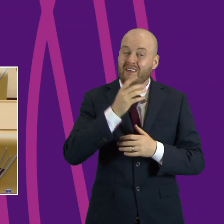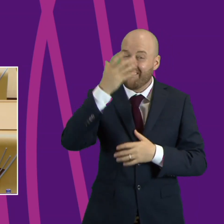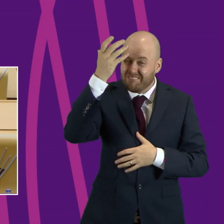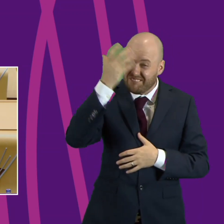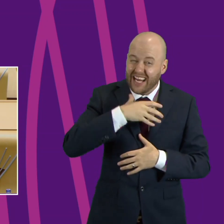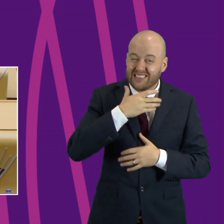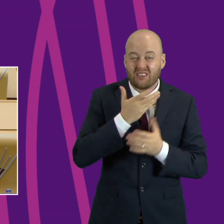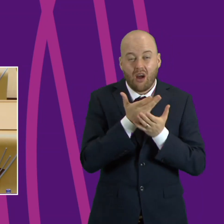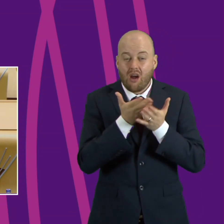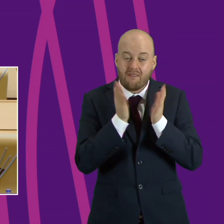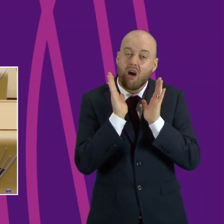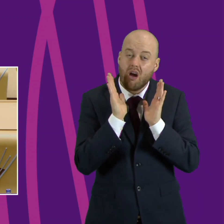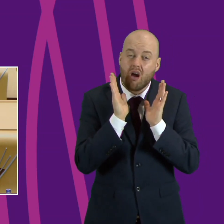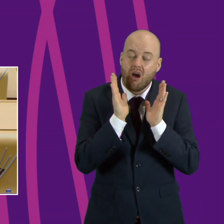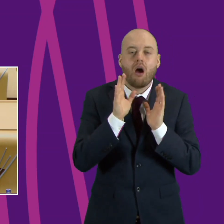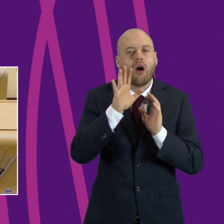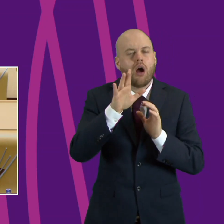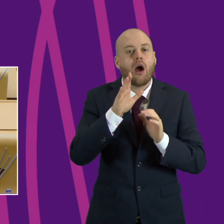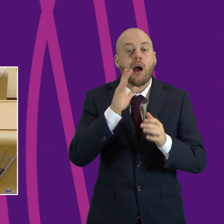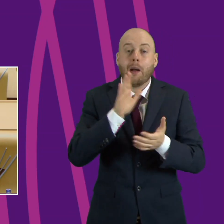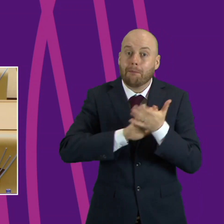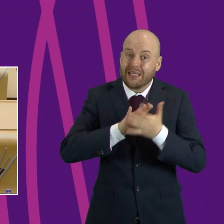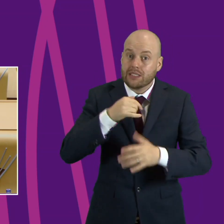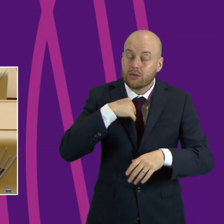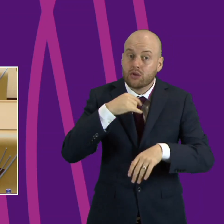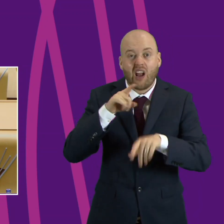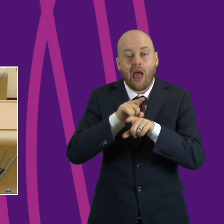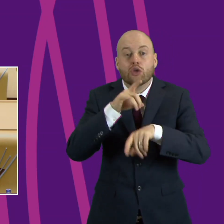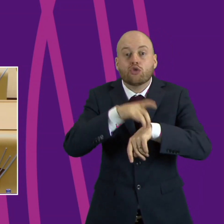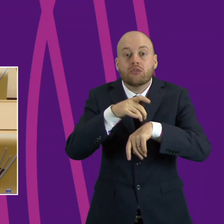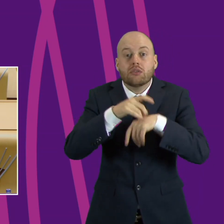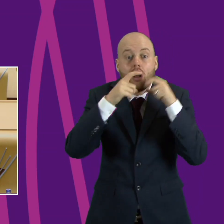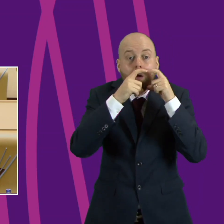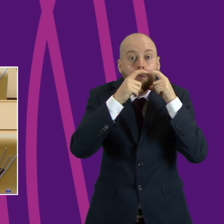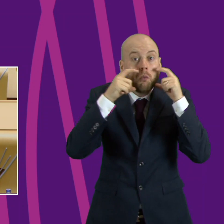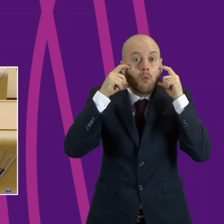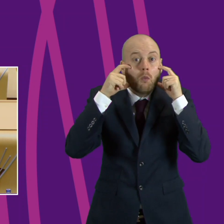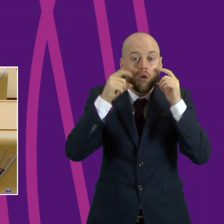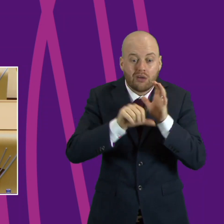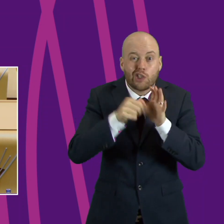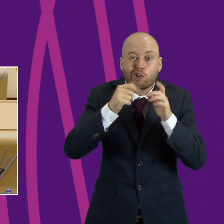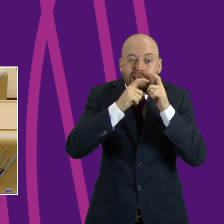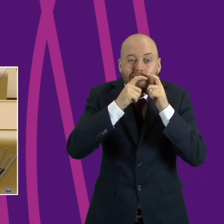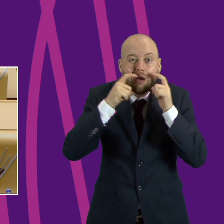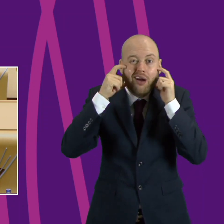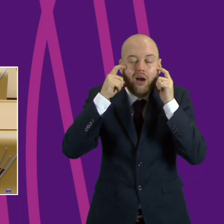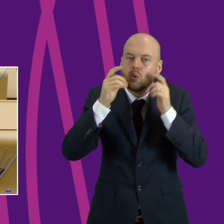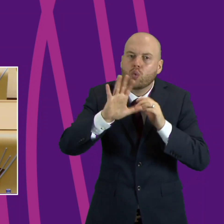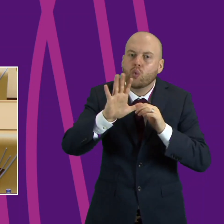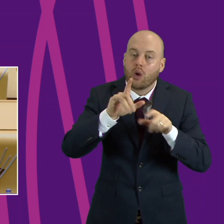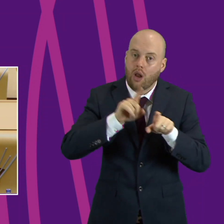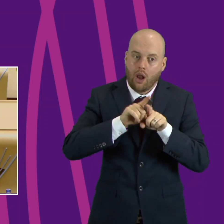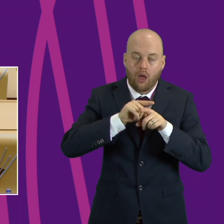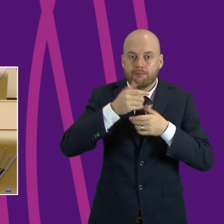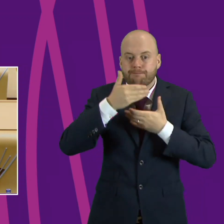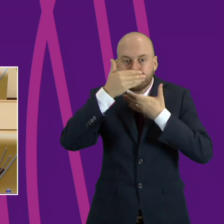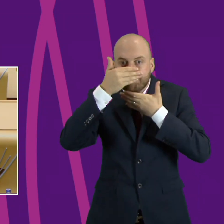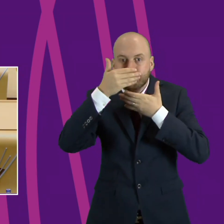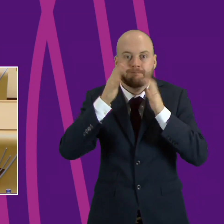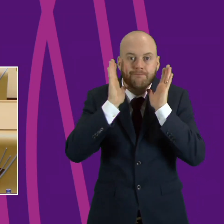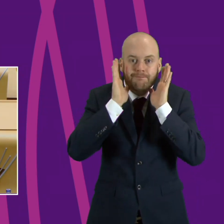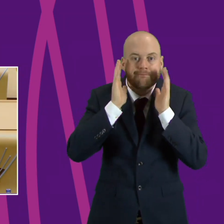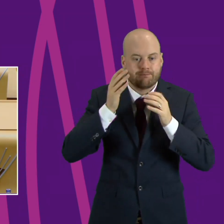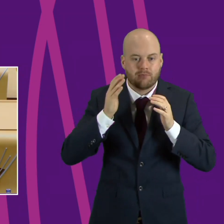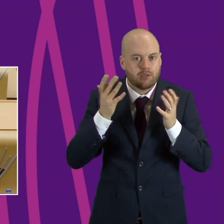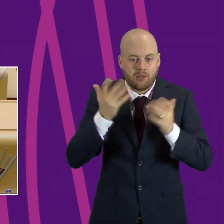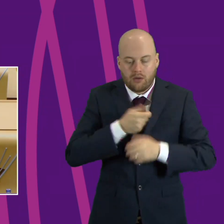important that it is not face masks and not the surgical masks that we need for health and social care, but face coverings. The guidance is